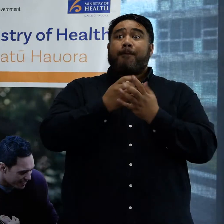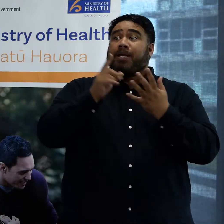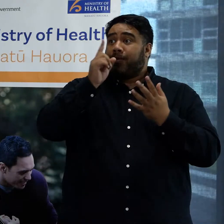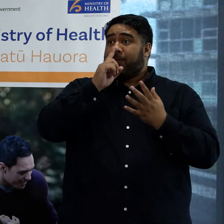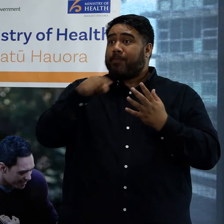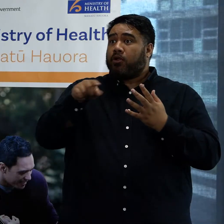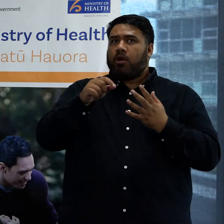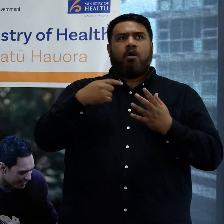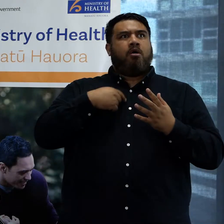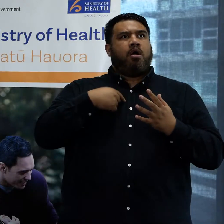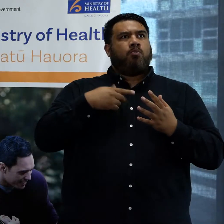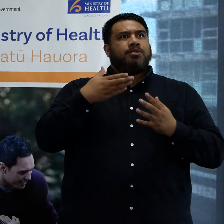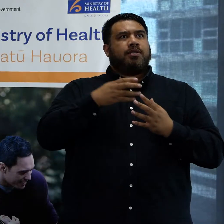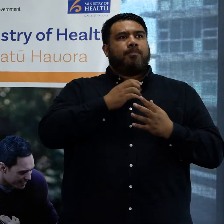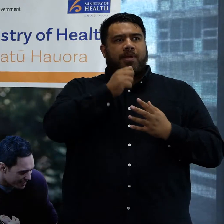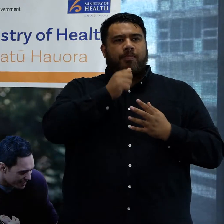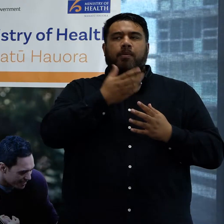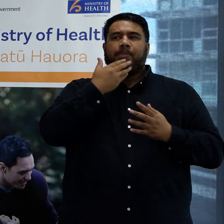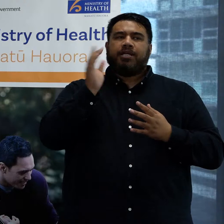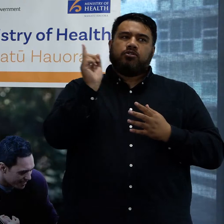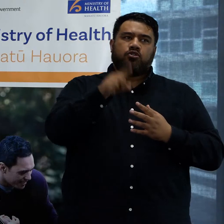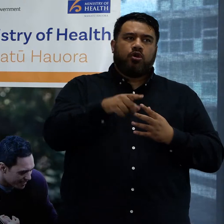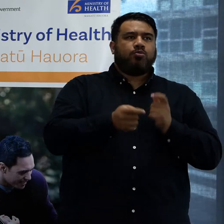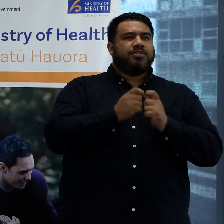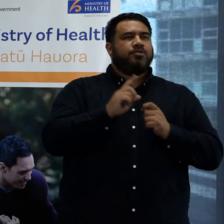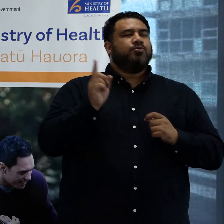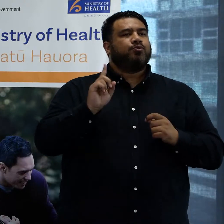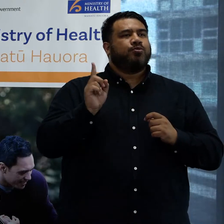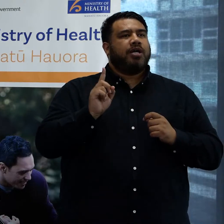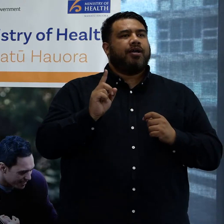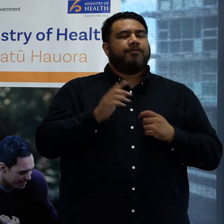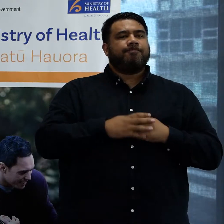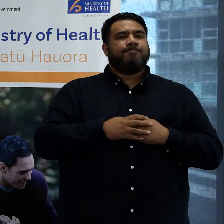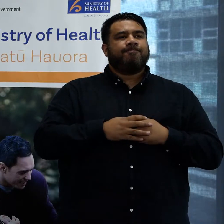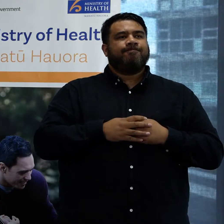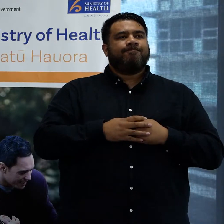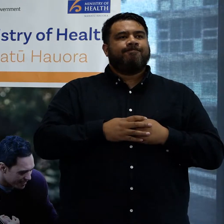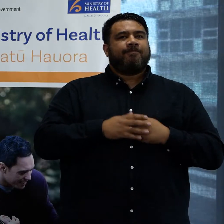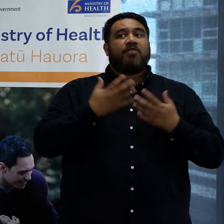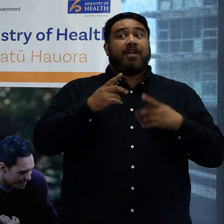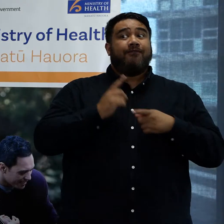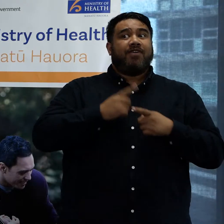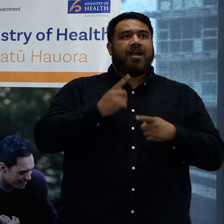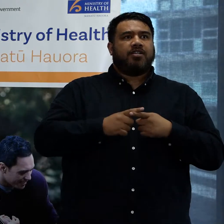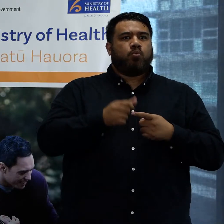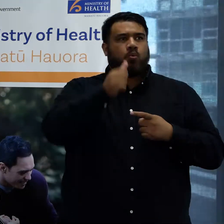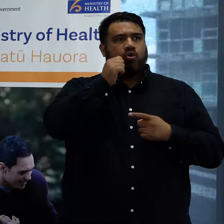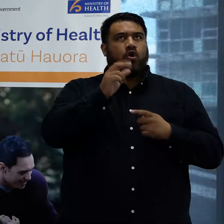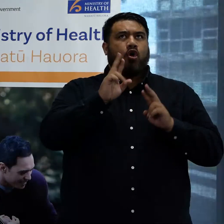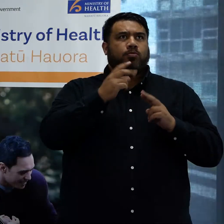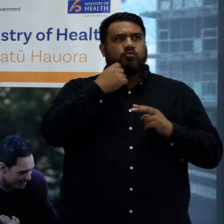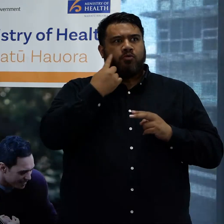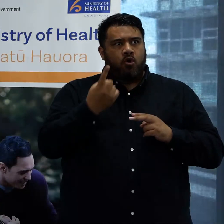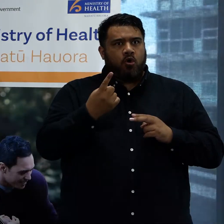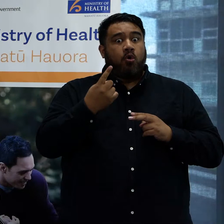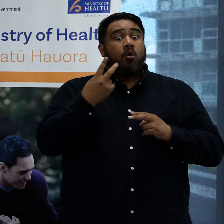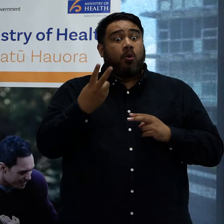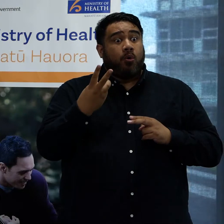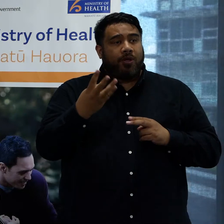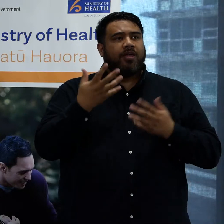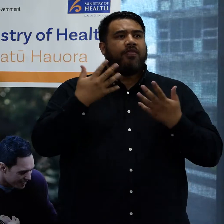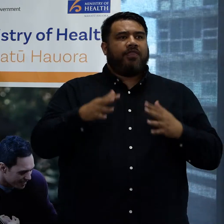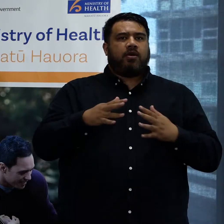who were at the pub get tested today. The sooner we have the tests done, the sooner we'll have results, hopefully most of those tomorrow. And of course, we'll report any